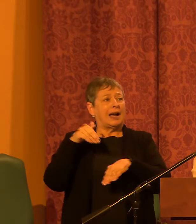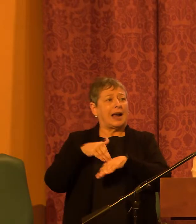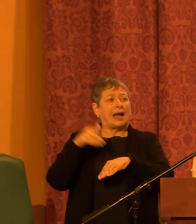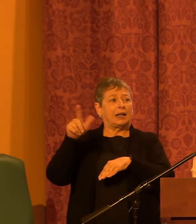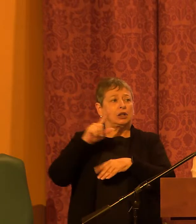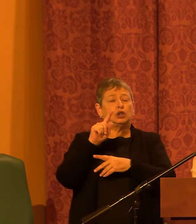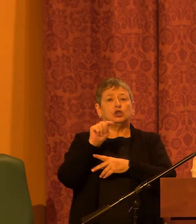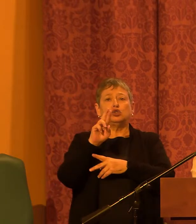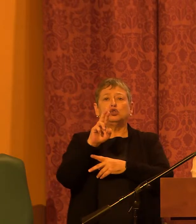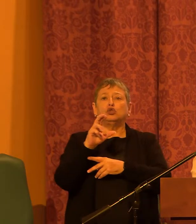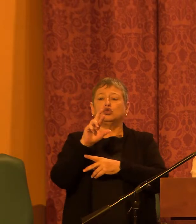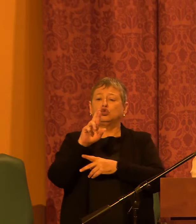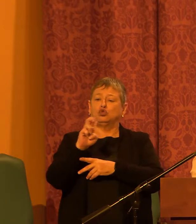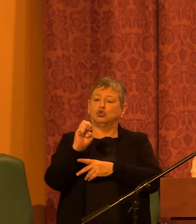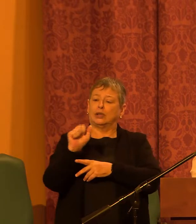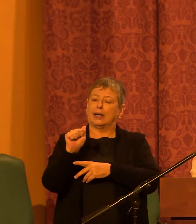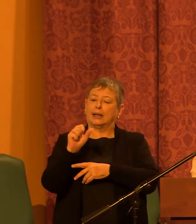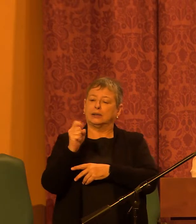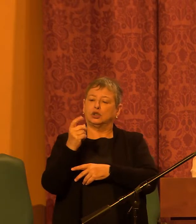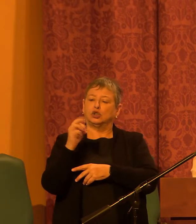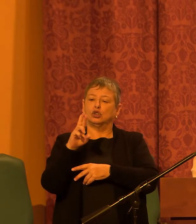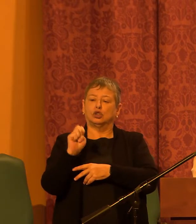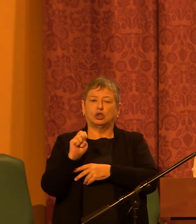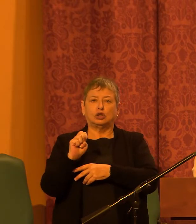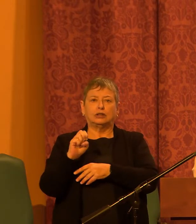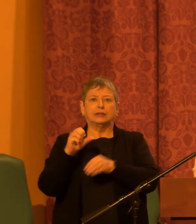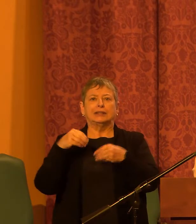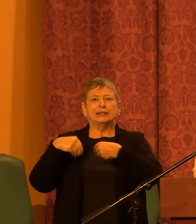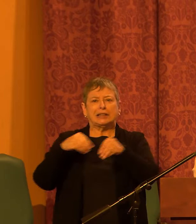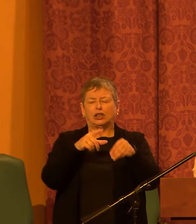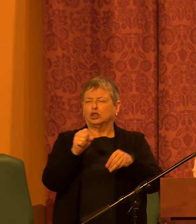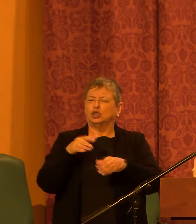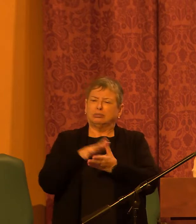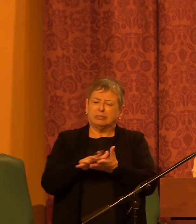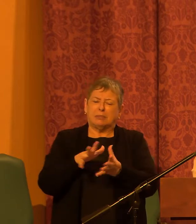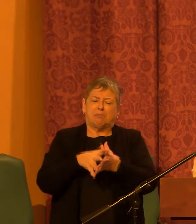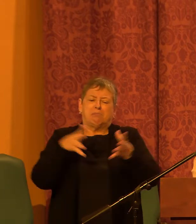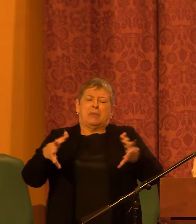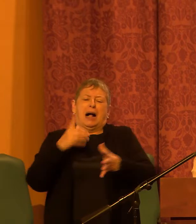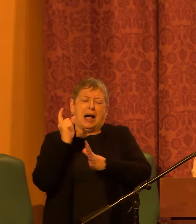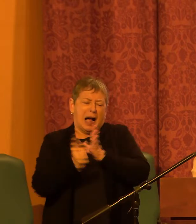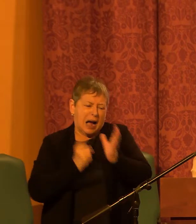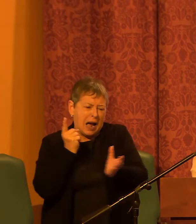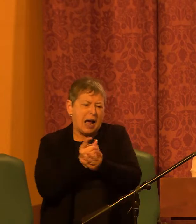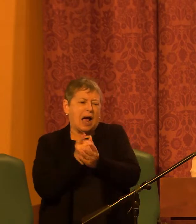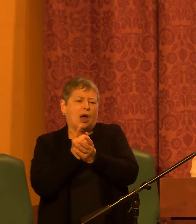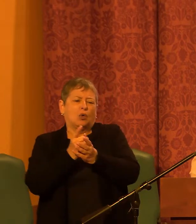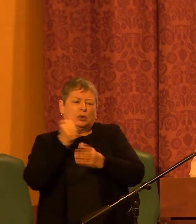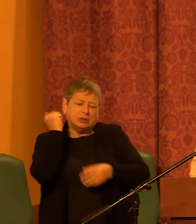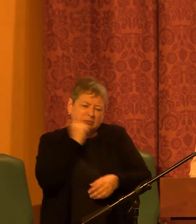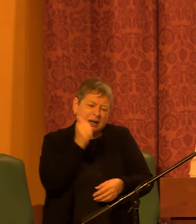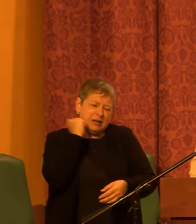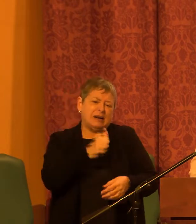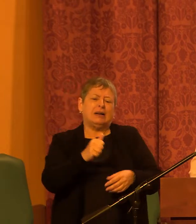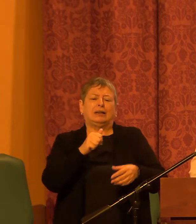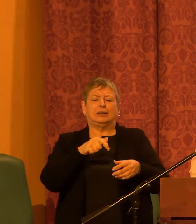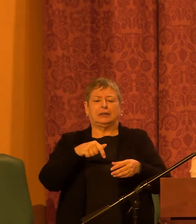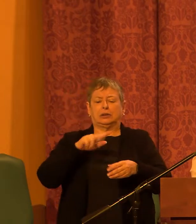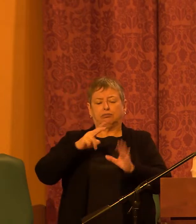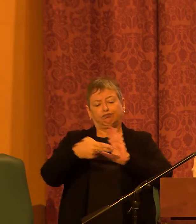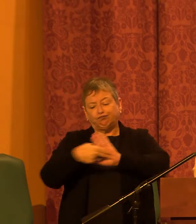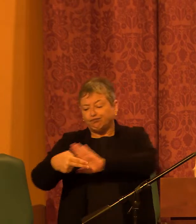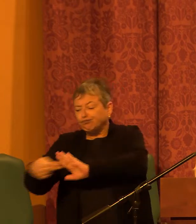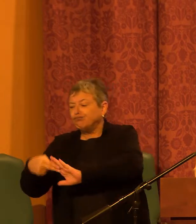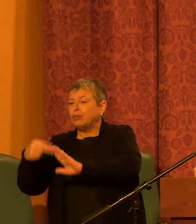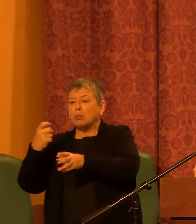Sale. She spent countless hours and days setting up, pricing items for the sale, worked the sale event,